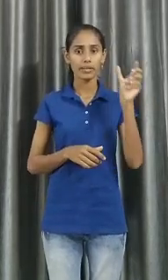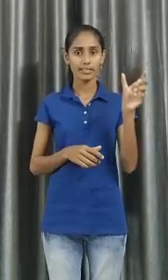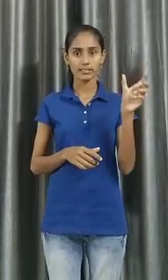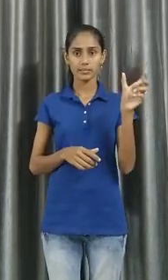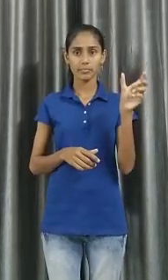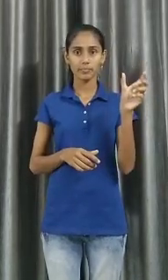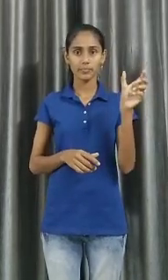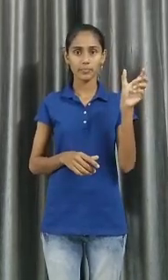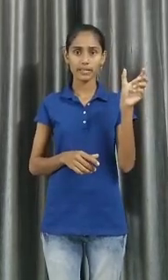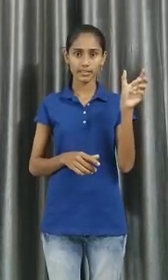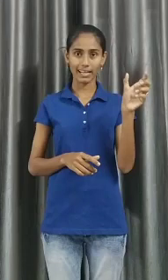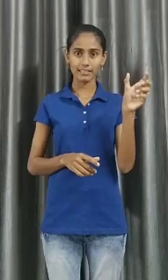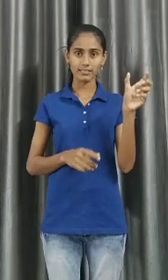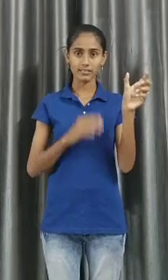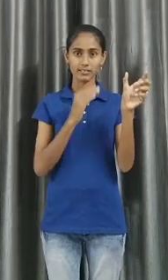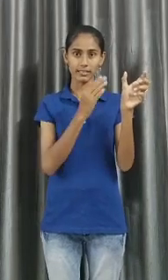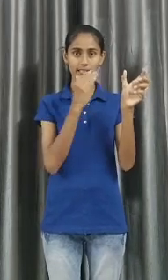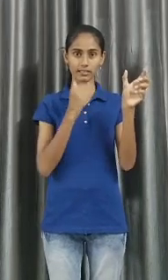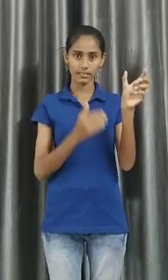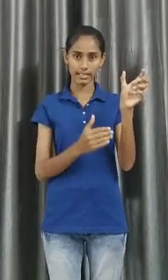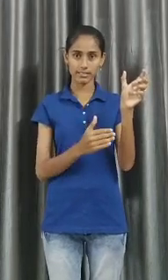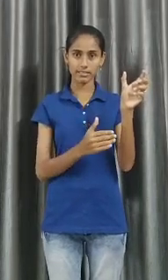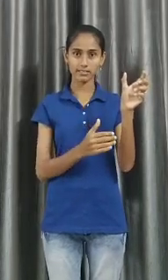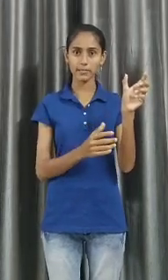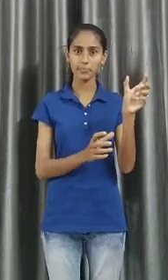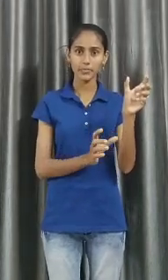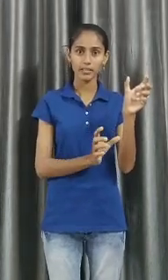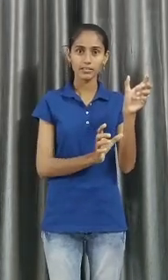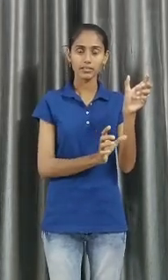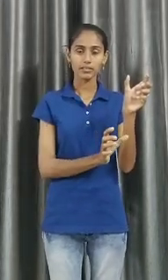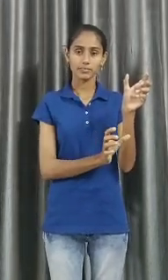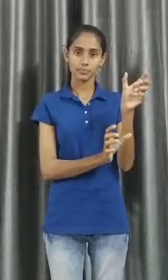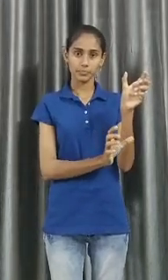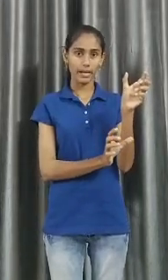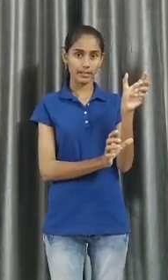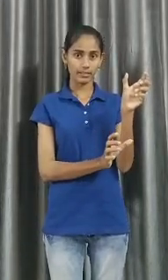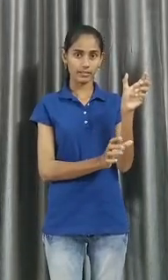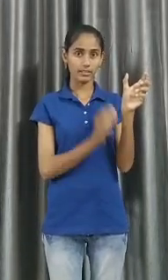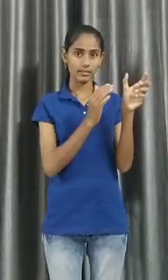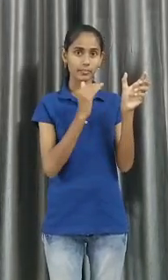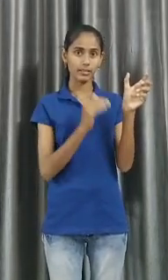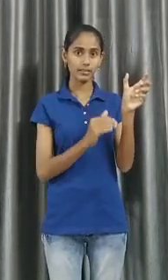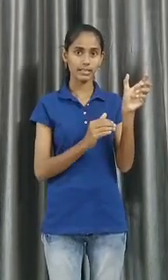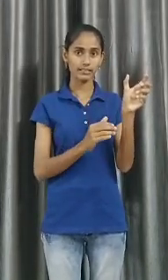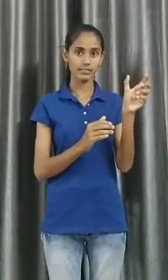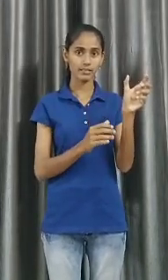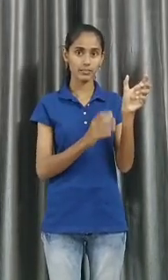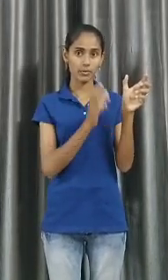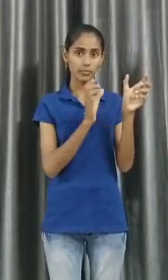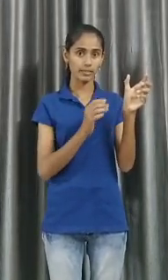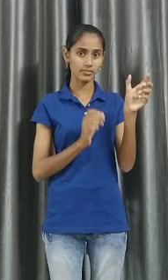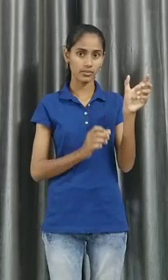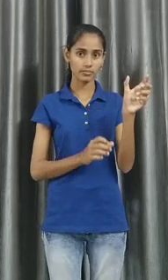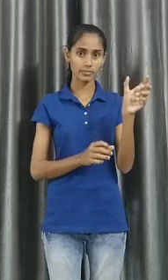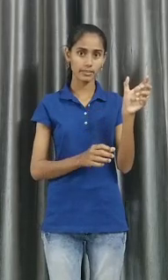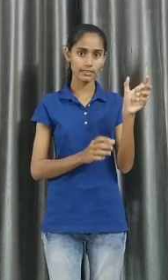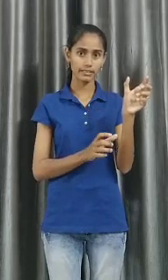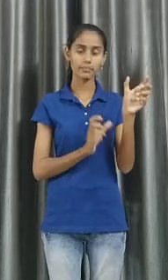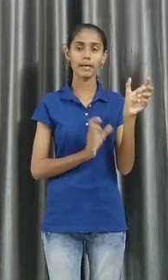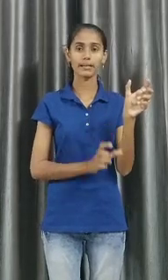one is a bird class, then next is a parrot in a bird, extend the properties of the bird in a